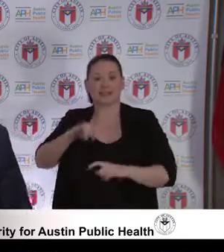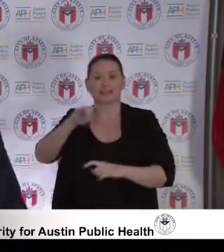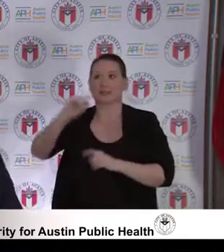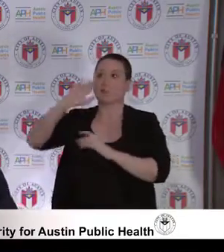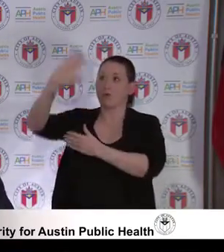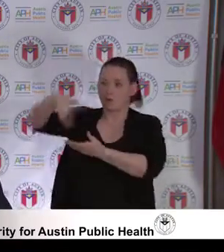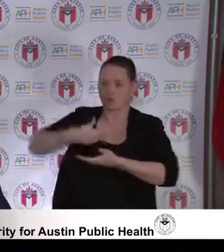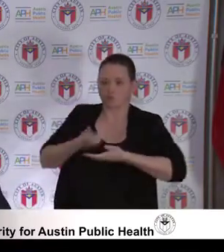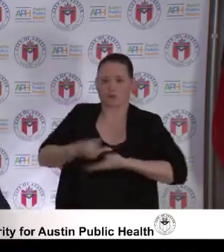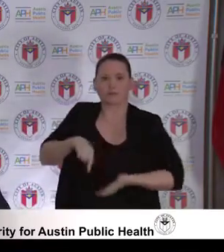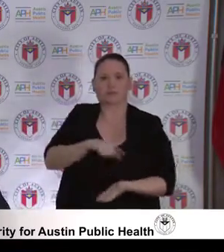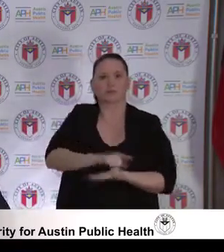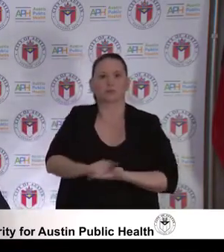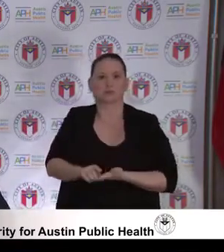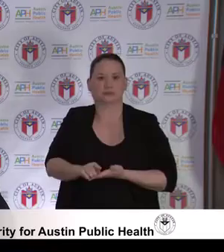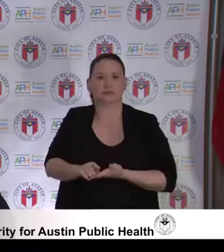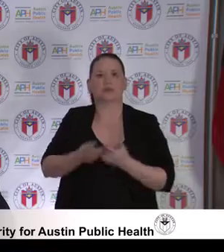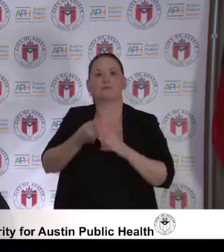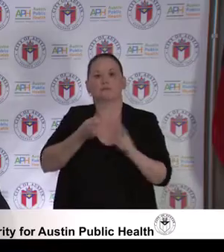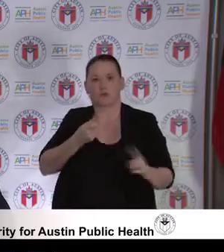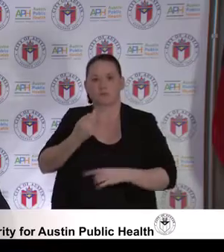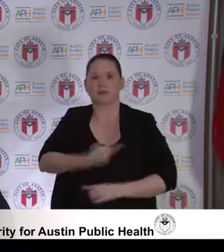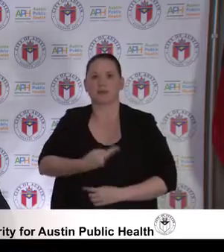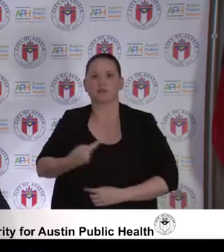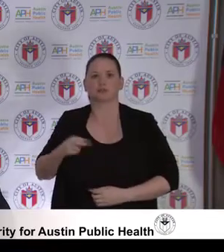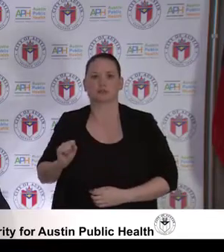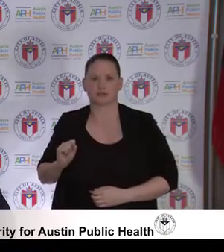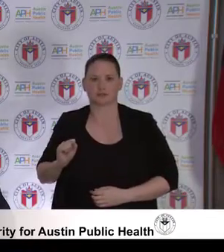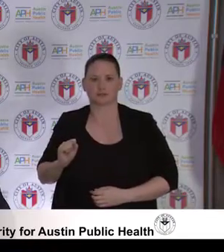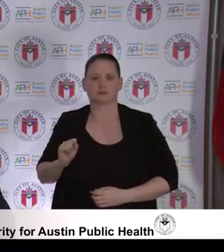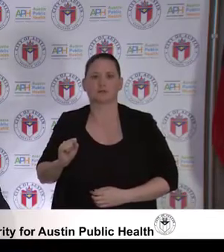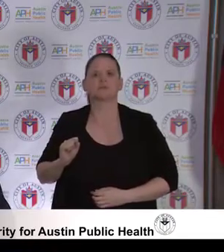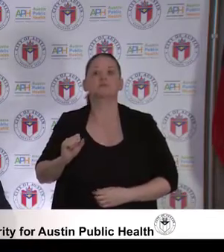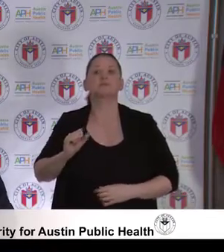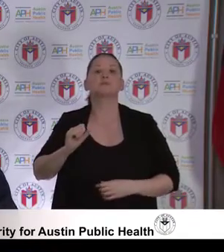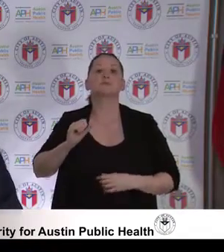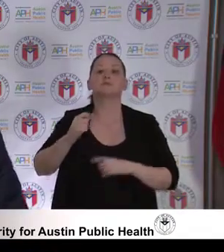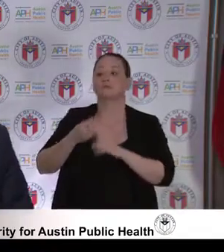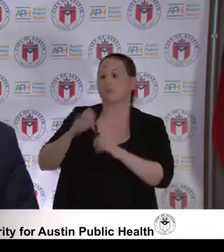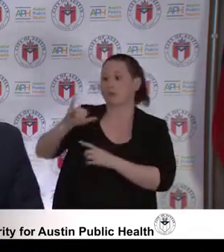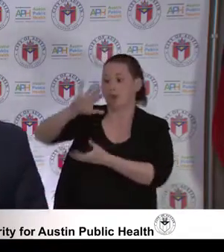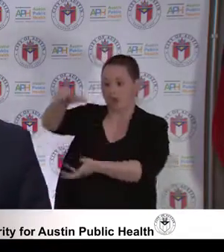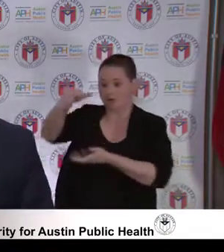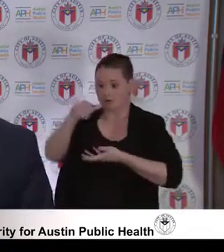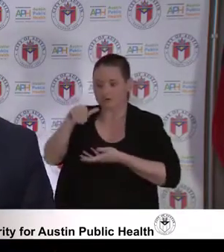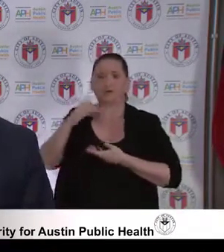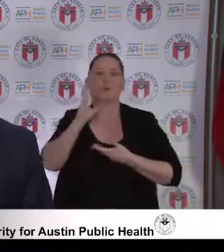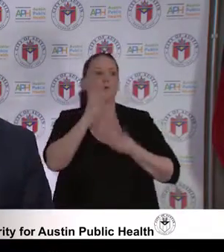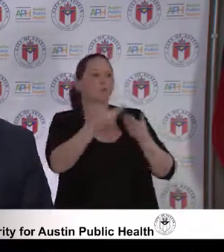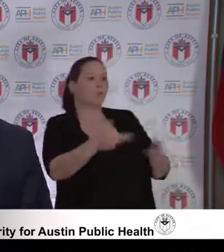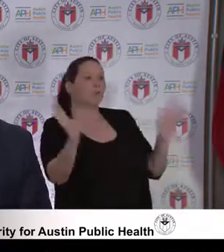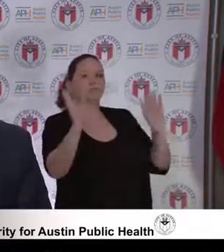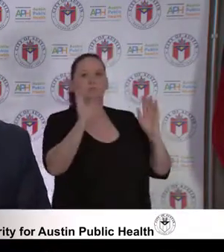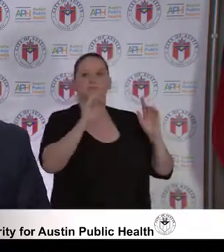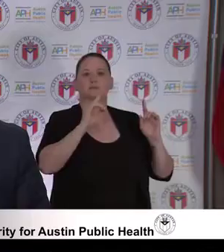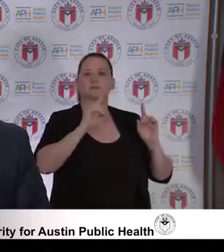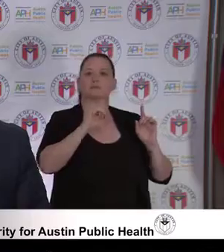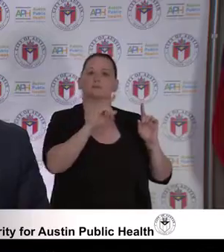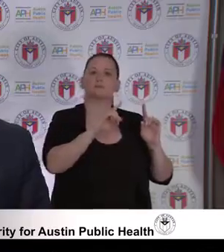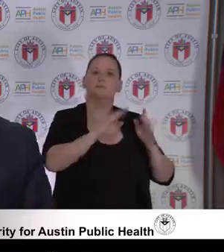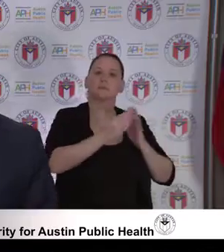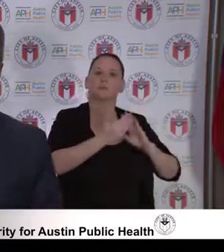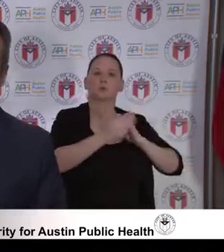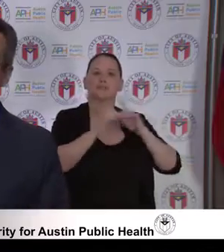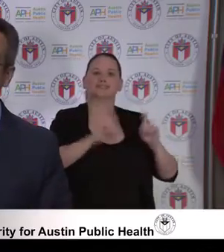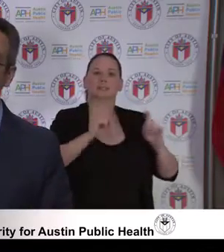week through HHS, and as a result of that, we will be opening community testing sites. We